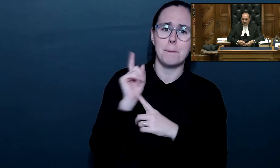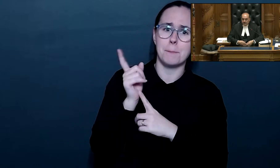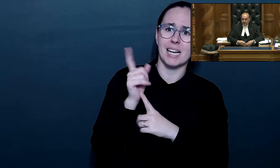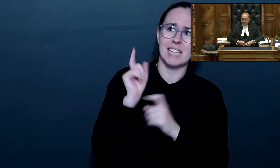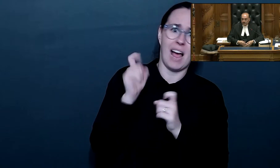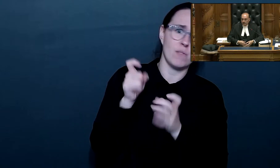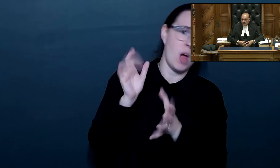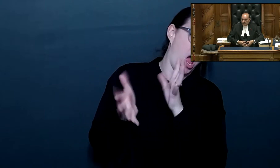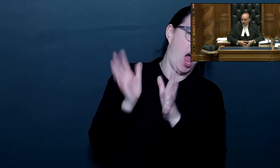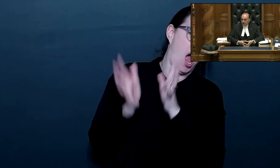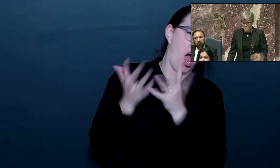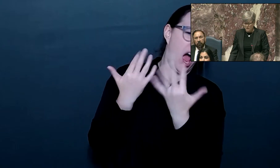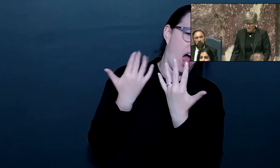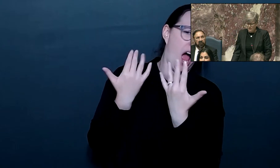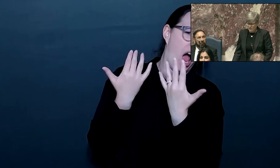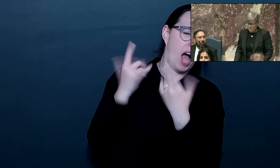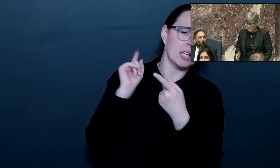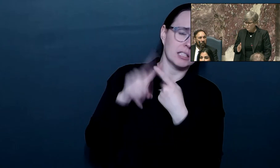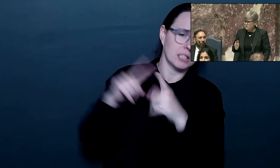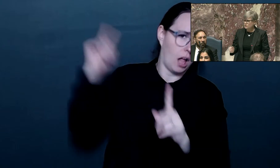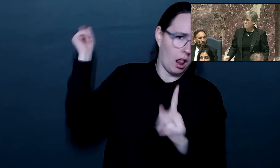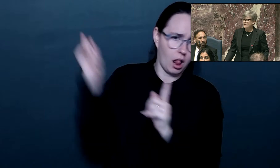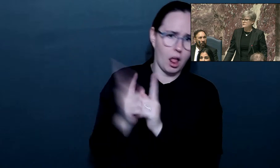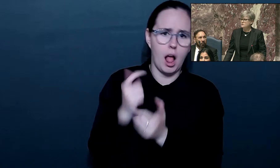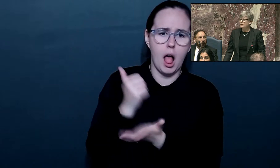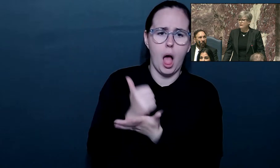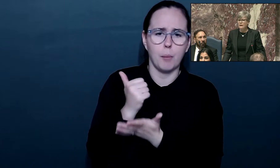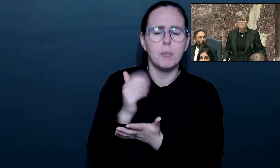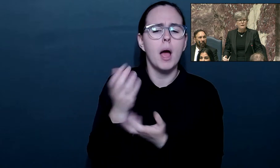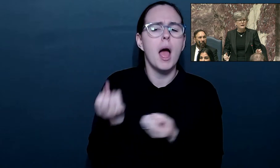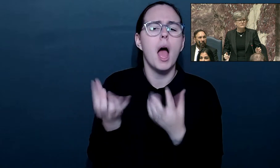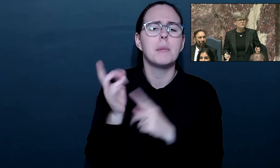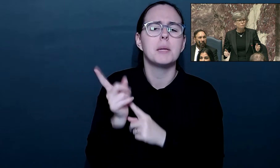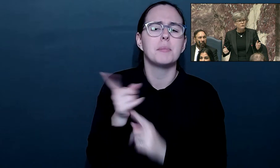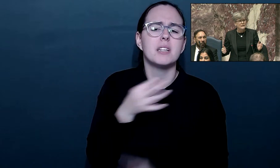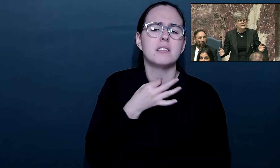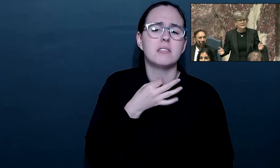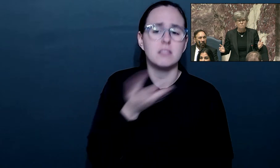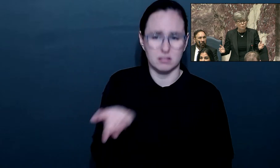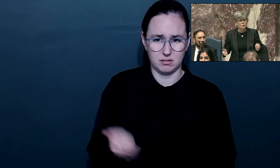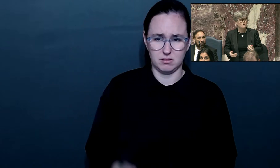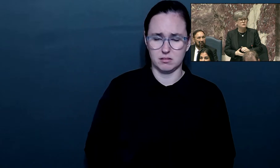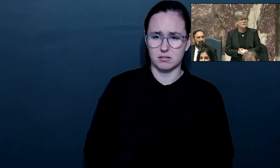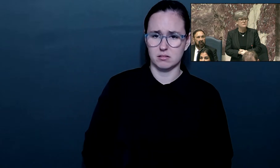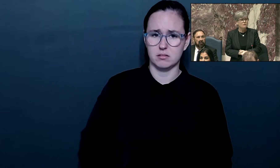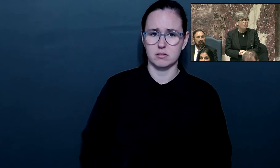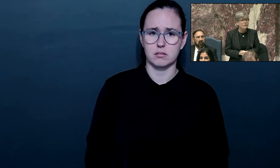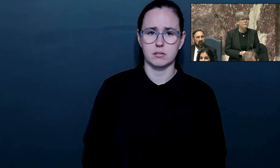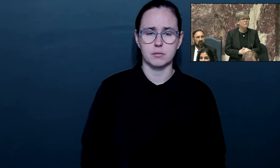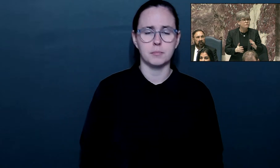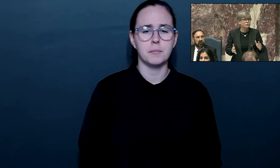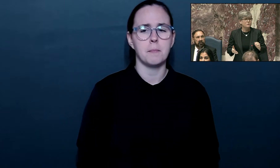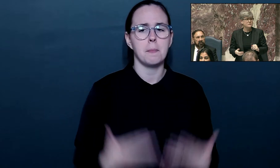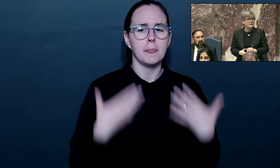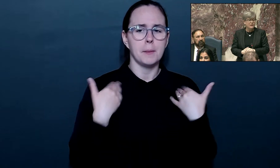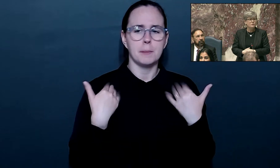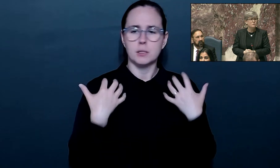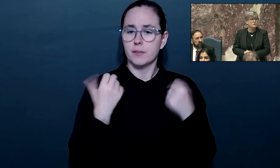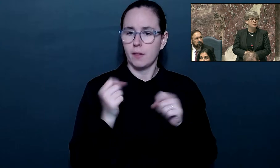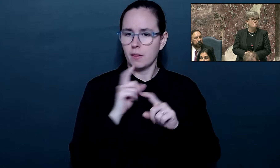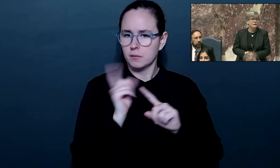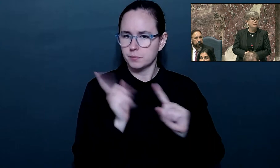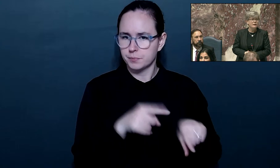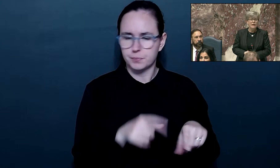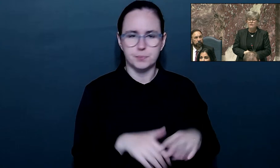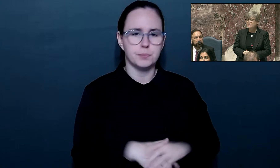Health. Thank you, Honourable Speaker. The member is correct in that we need more nurses on the floors here in